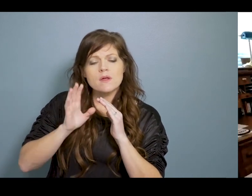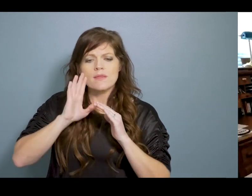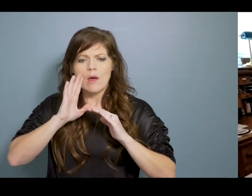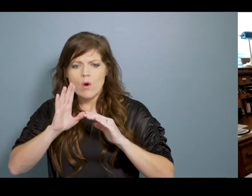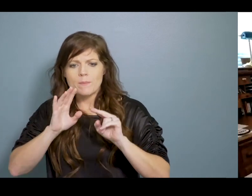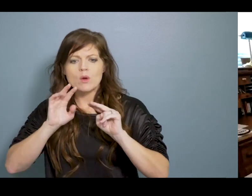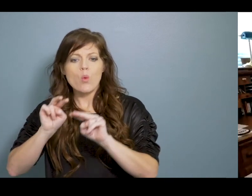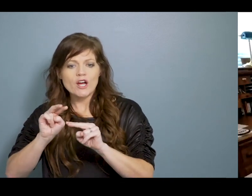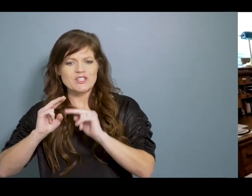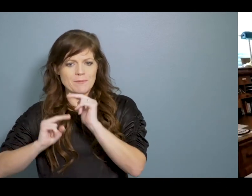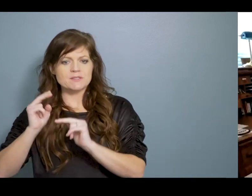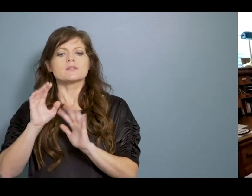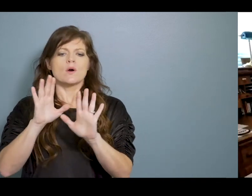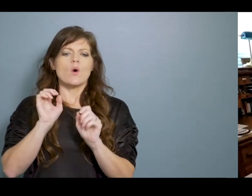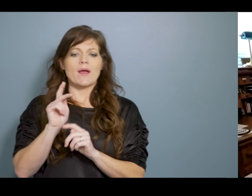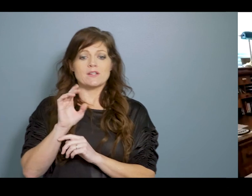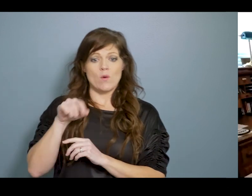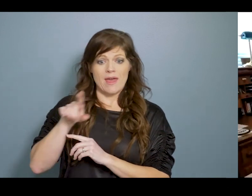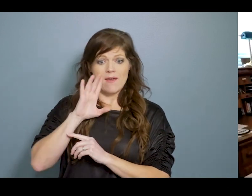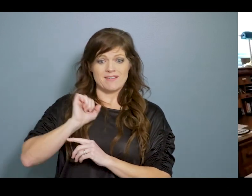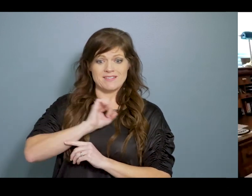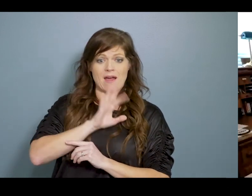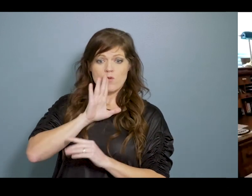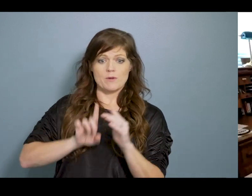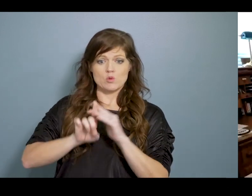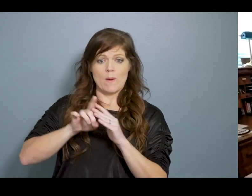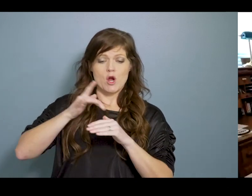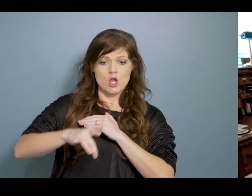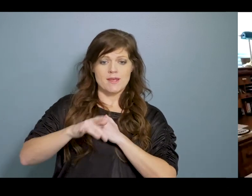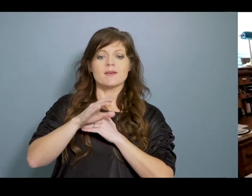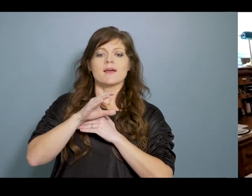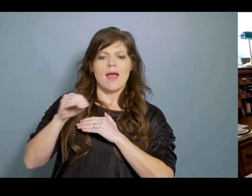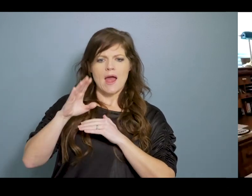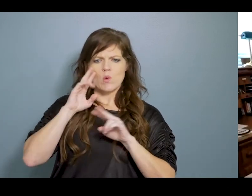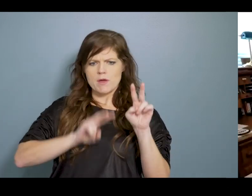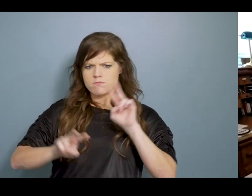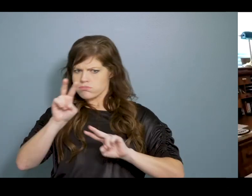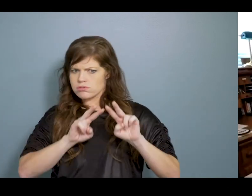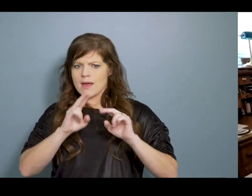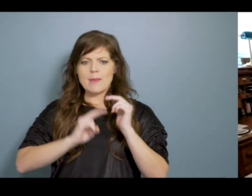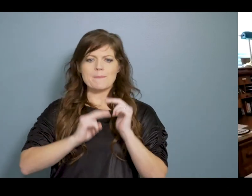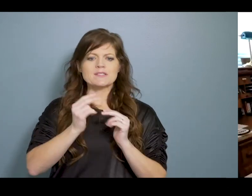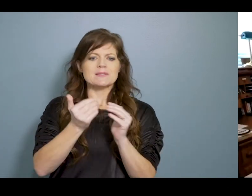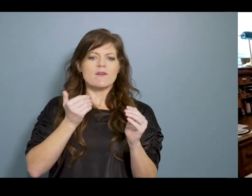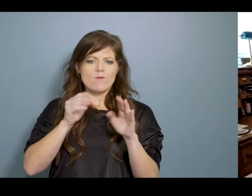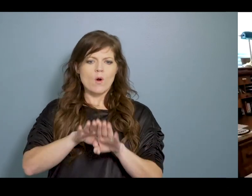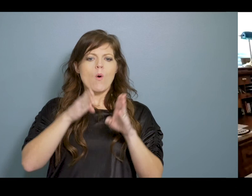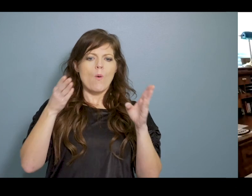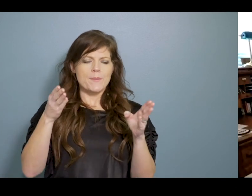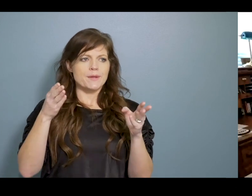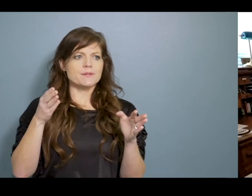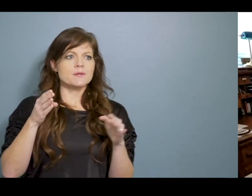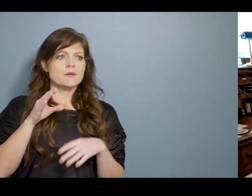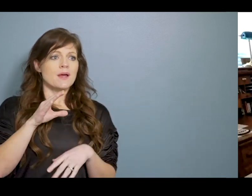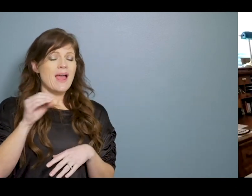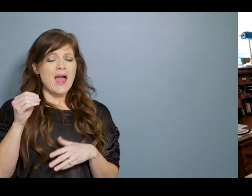an environment of positive, constructive. I'm hopeful that we didn't go through the big crisis about whether to wear a mask